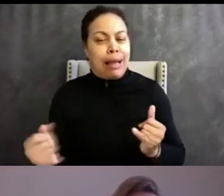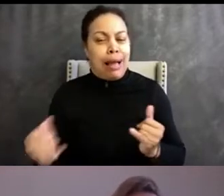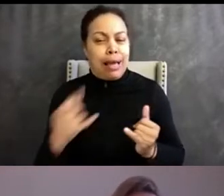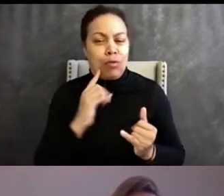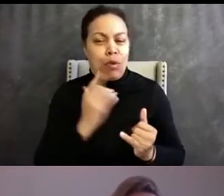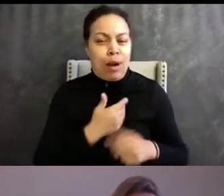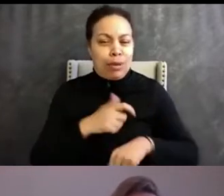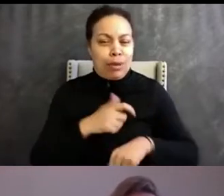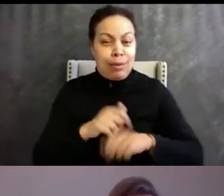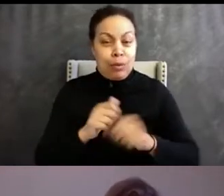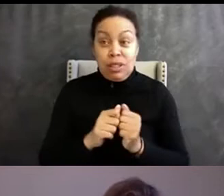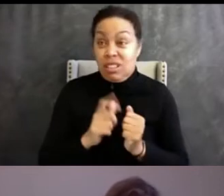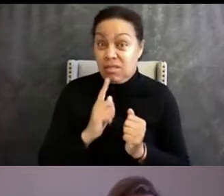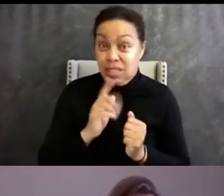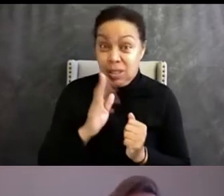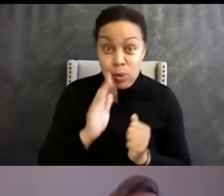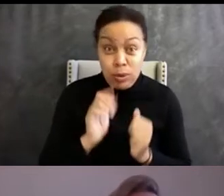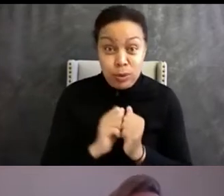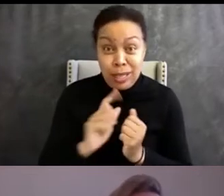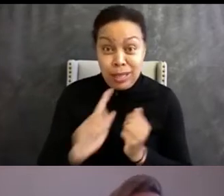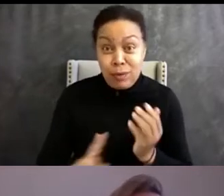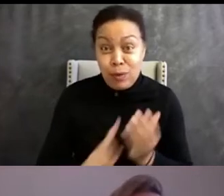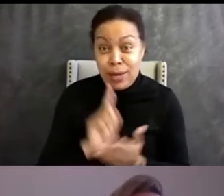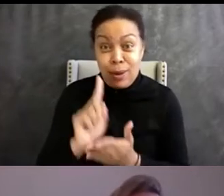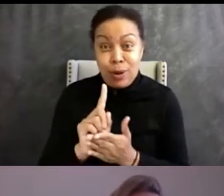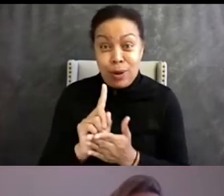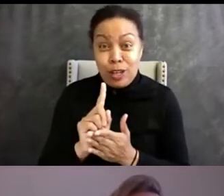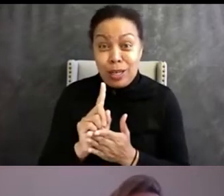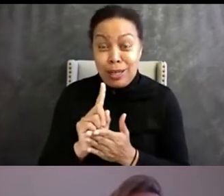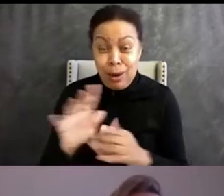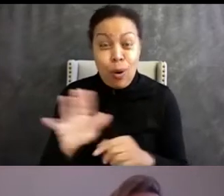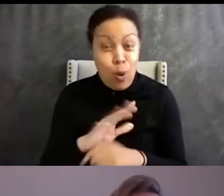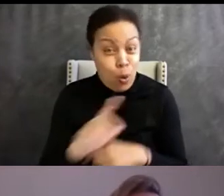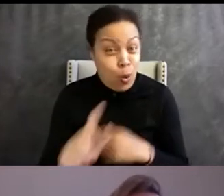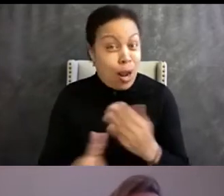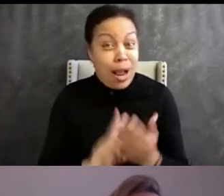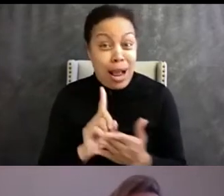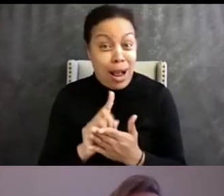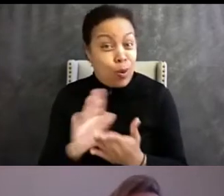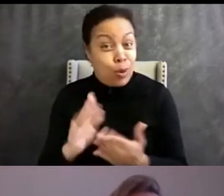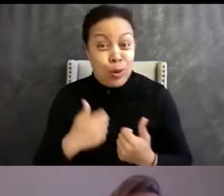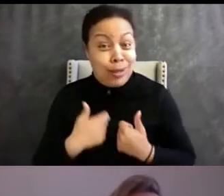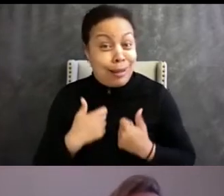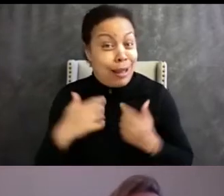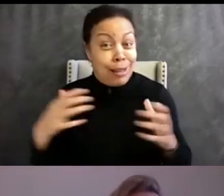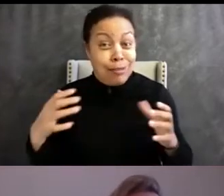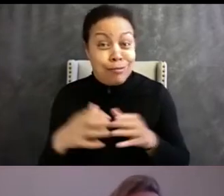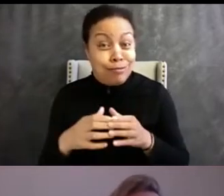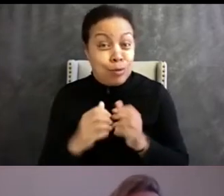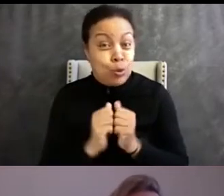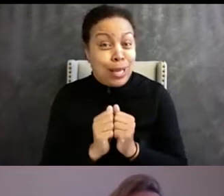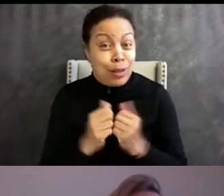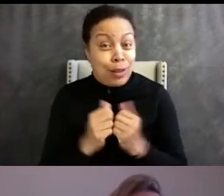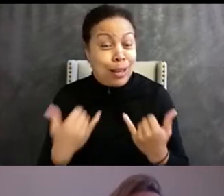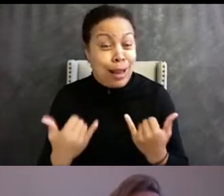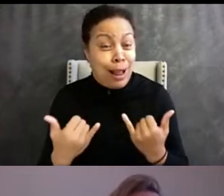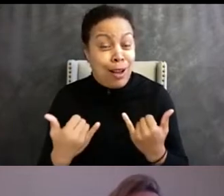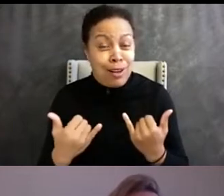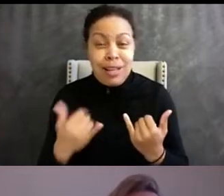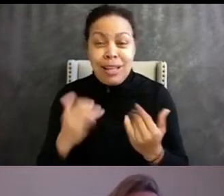spending an hour with each other, right? A whole hour of our lives. And we're going to be doing something that